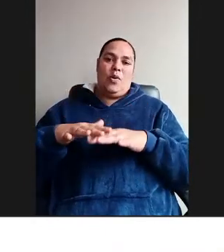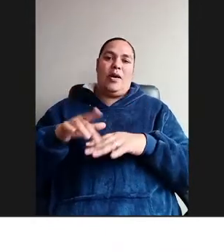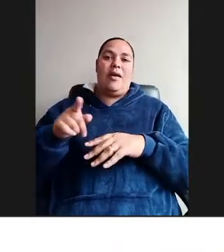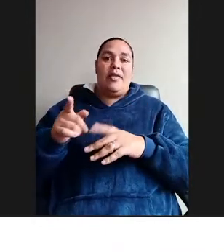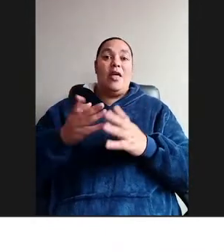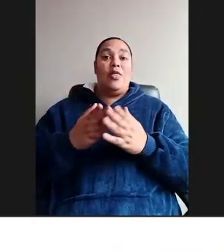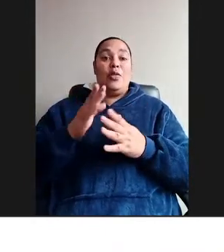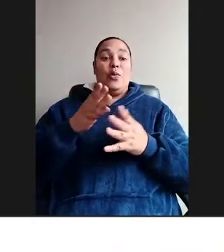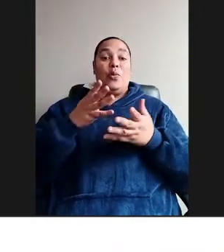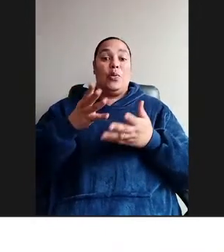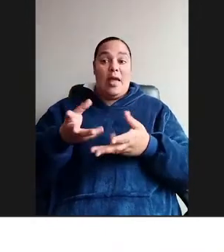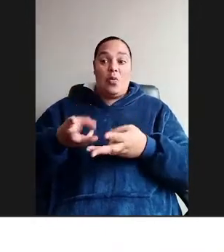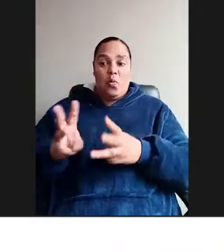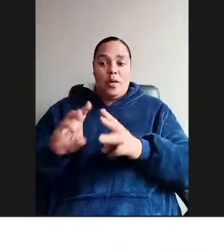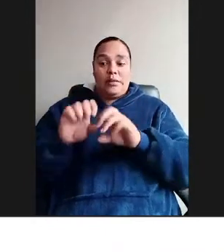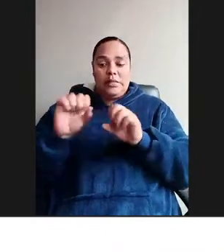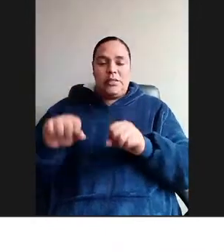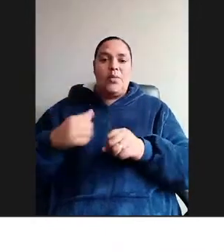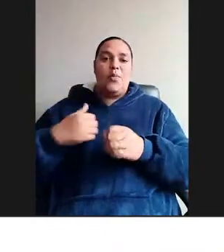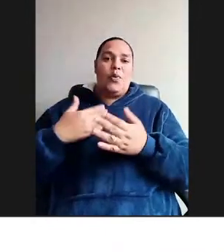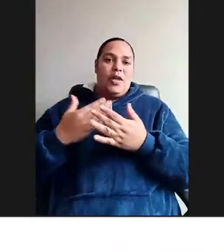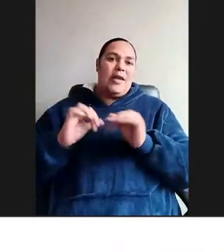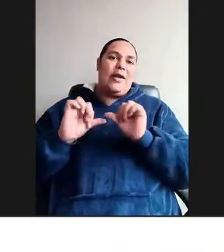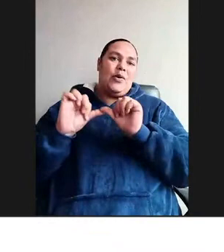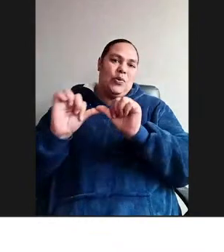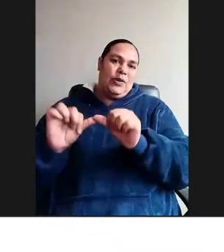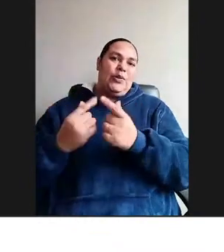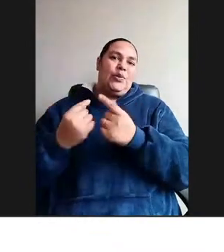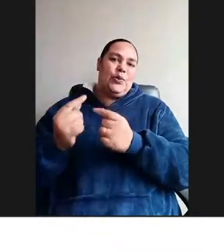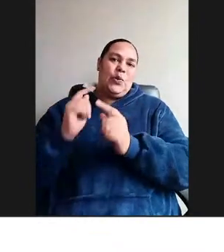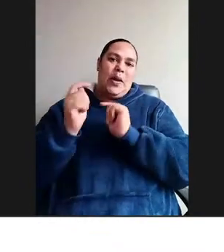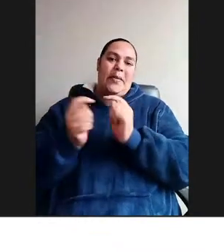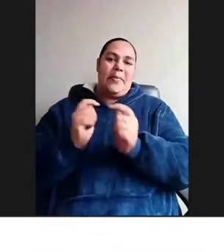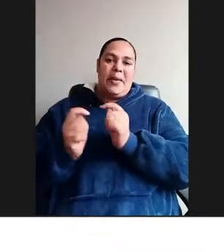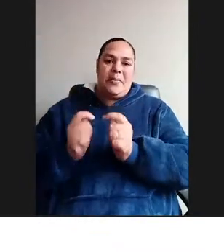environment that we've been able to continue with the payment of